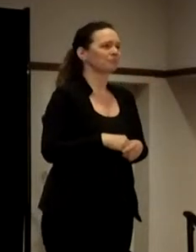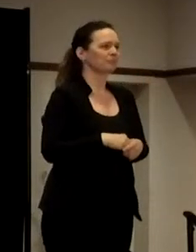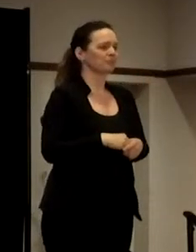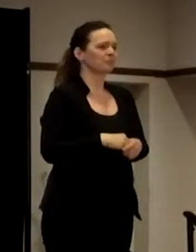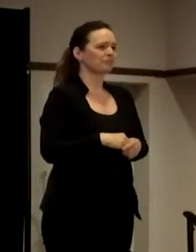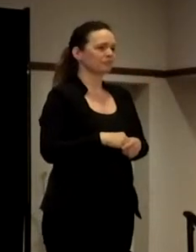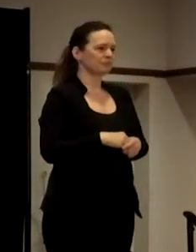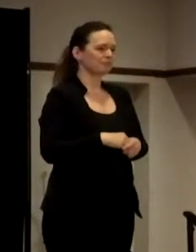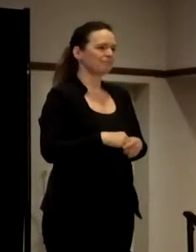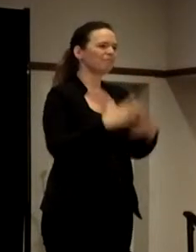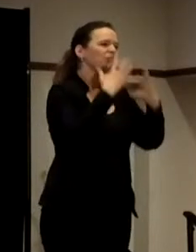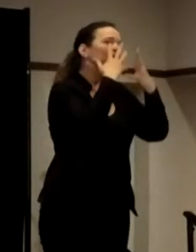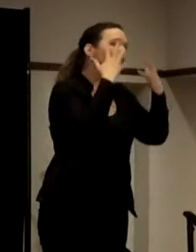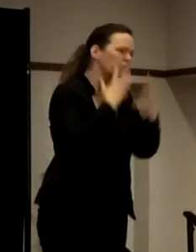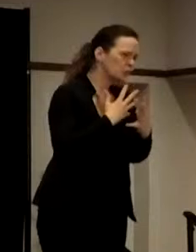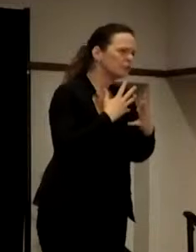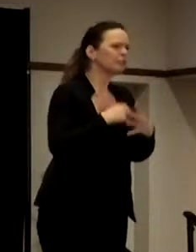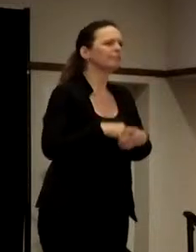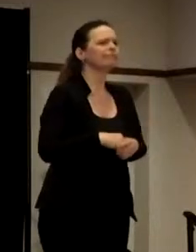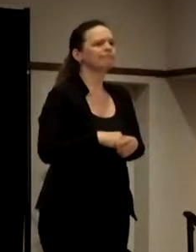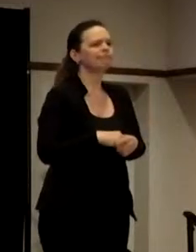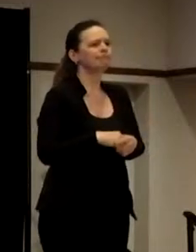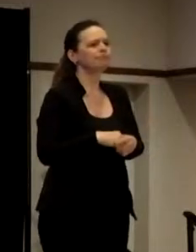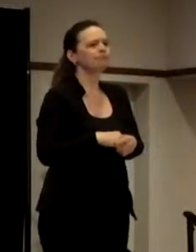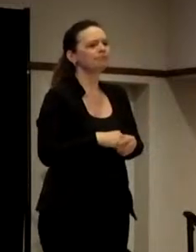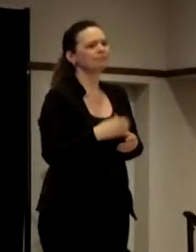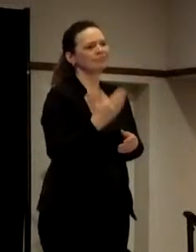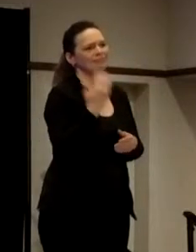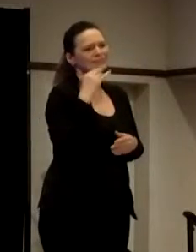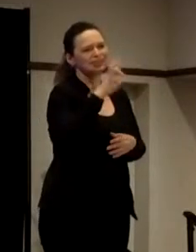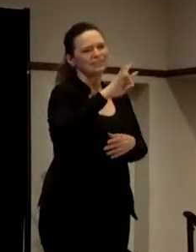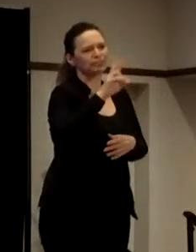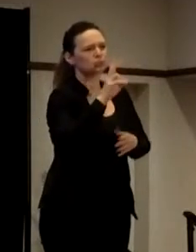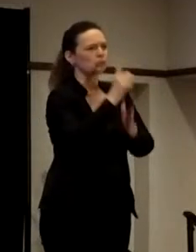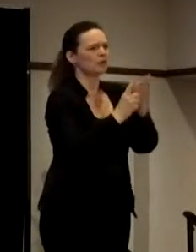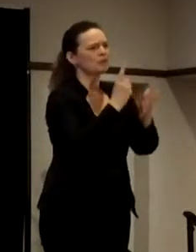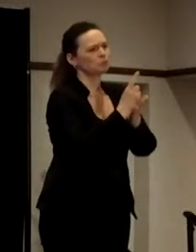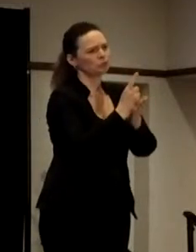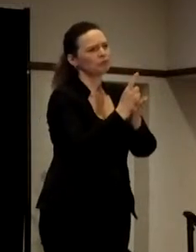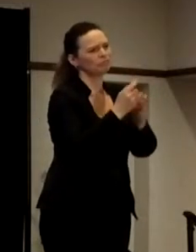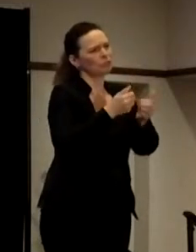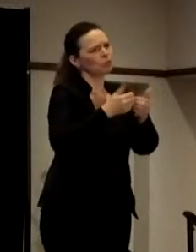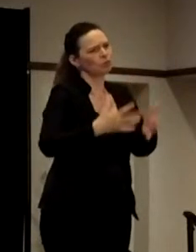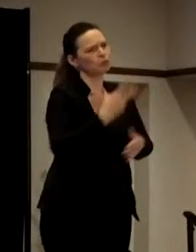Unfortunately, over the last, we'll say, 72 hours, we've lost two members of the community,